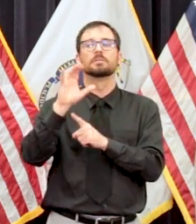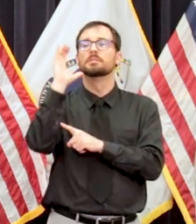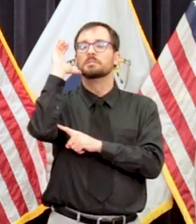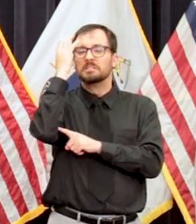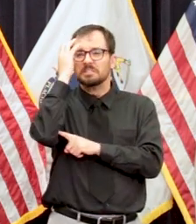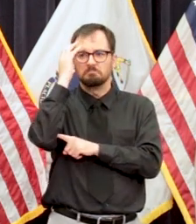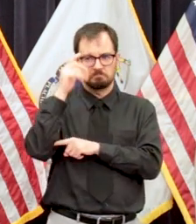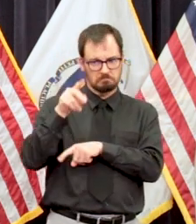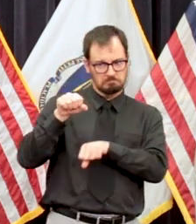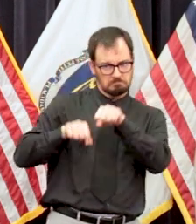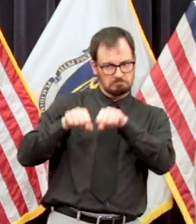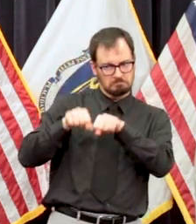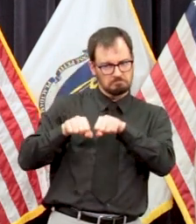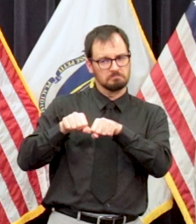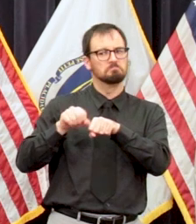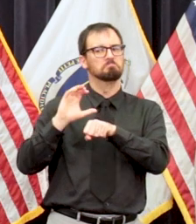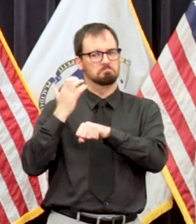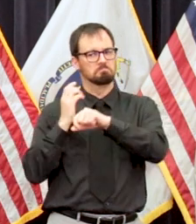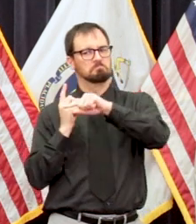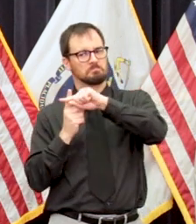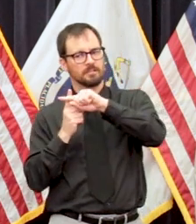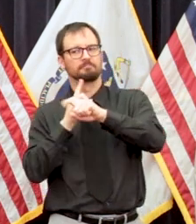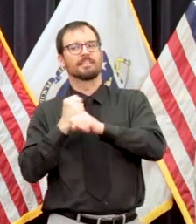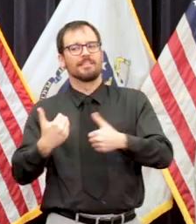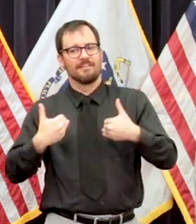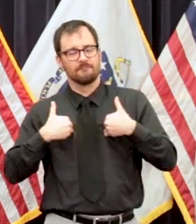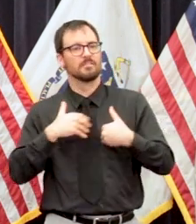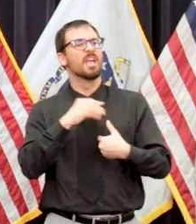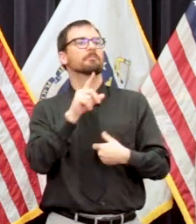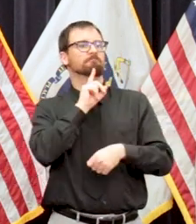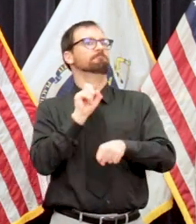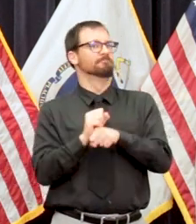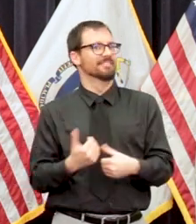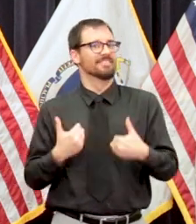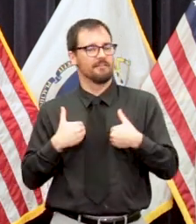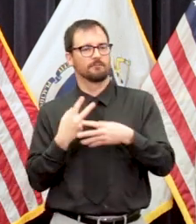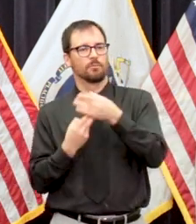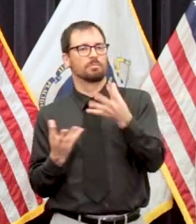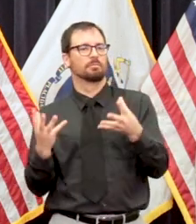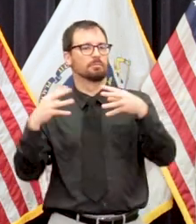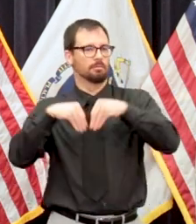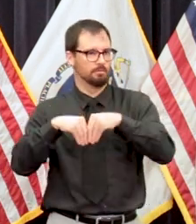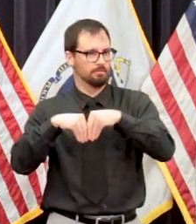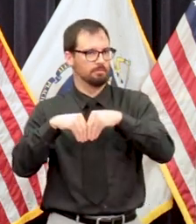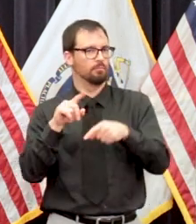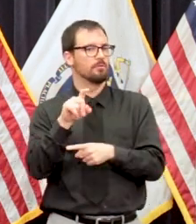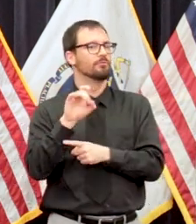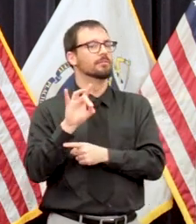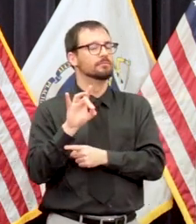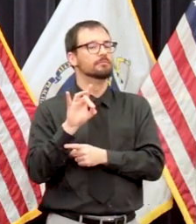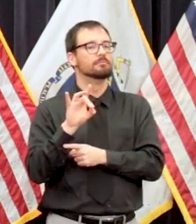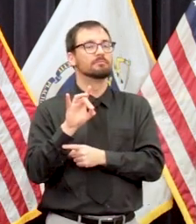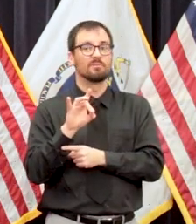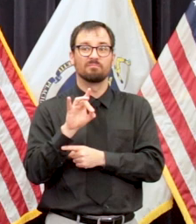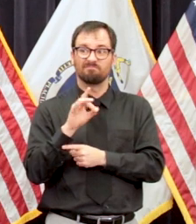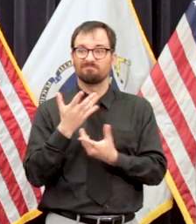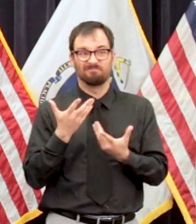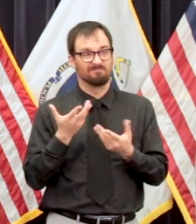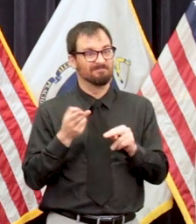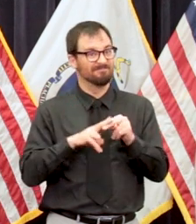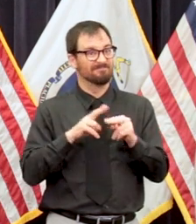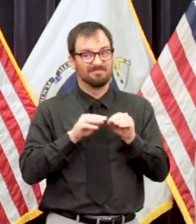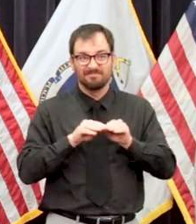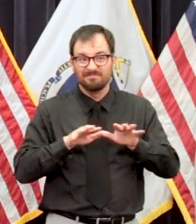and the impact of concerns over the spread is already being felt by everyone. We've seen professional sport cancellations, travel